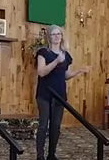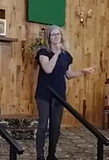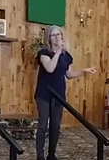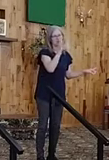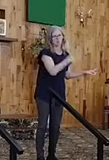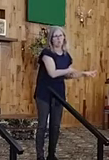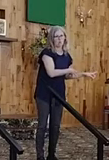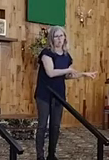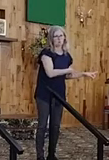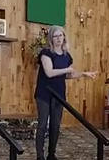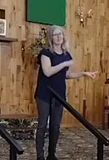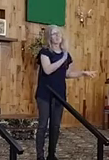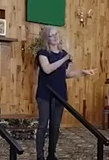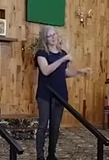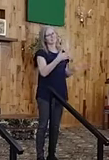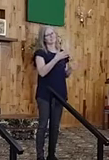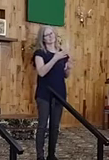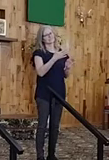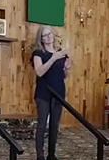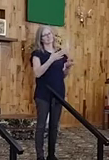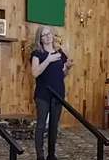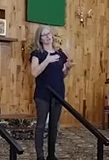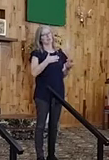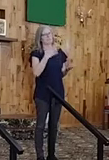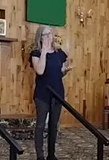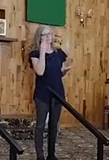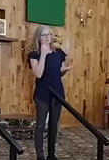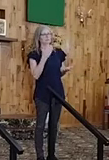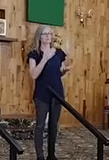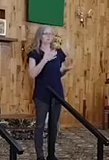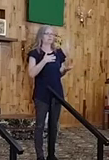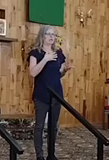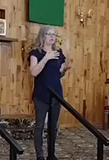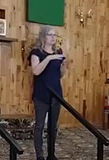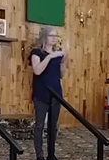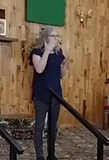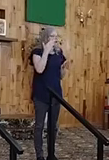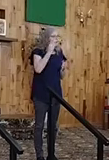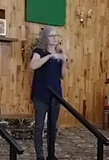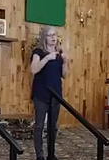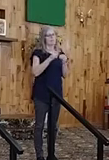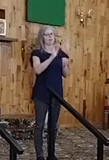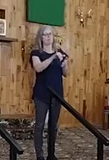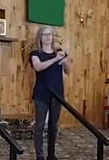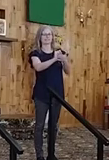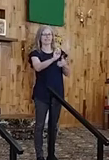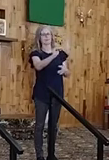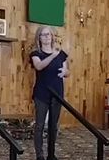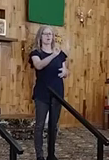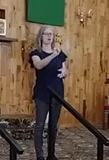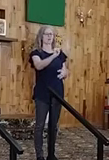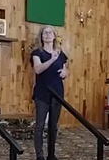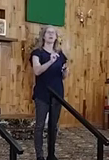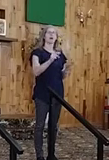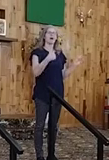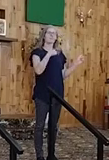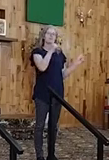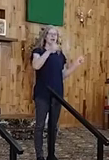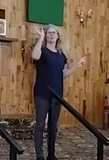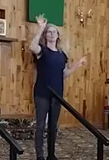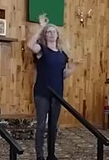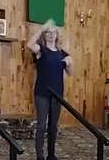experience of Martin de Porres, my own experience, my woeful experience of myself. So I'm not preaching from the